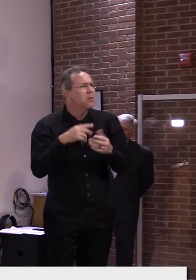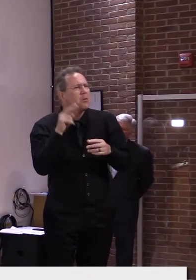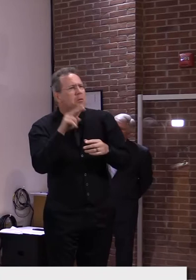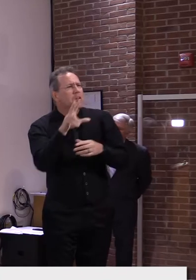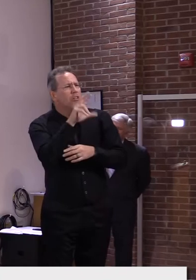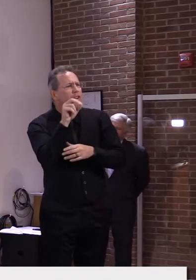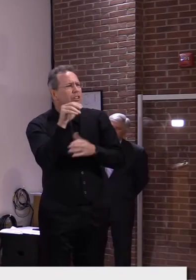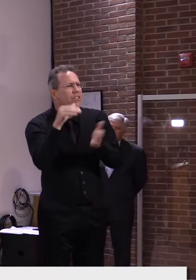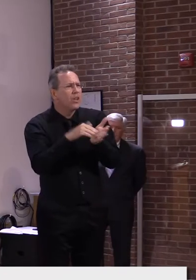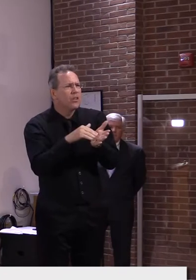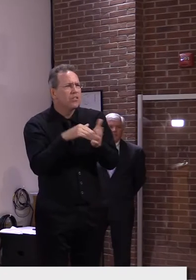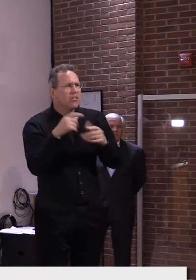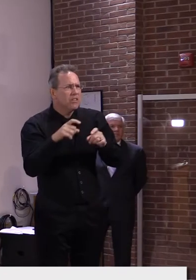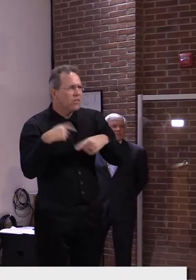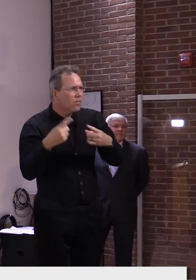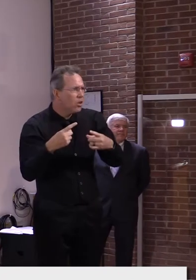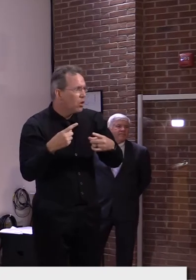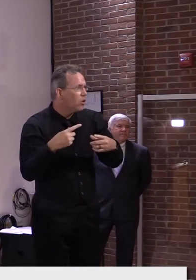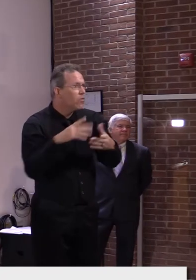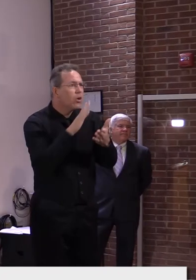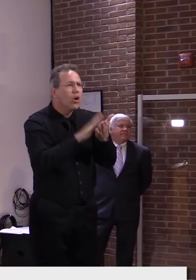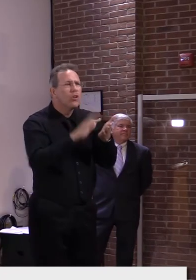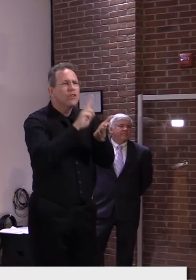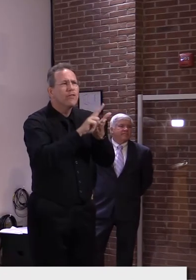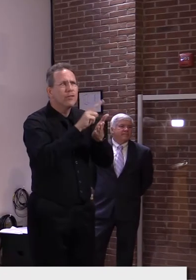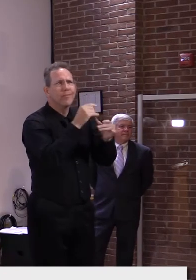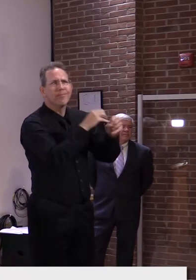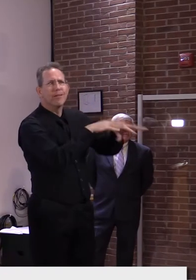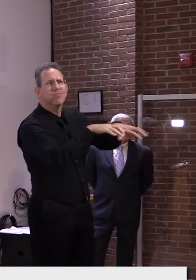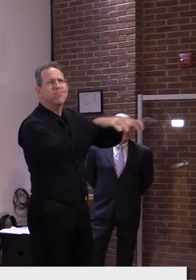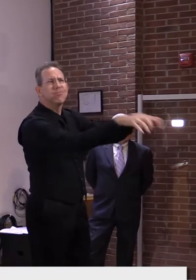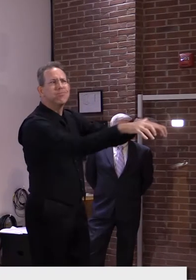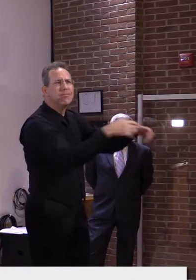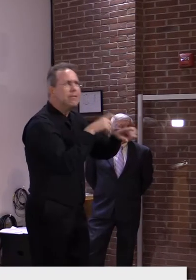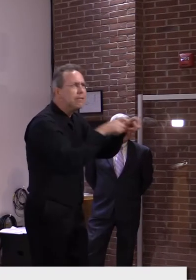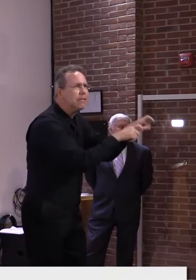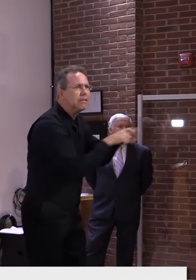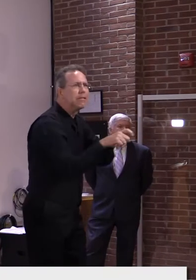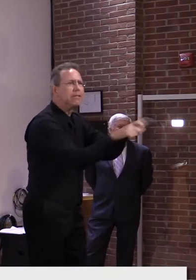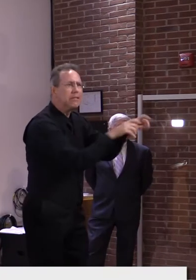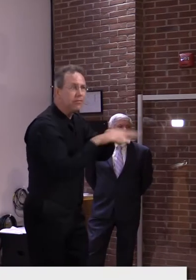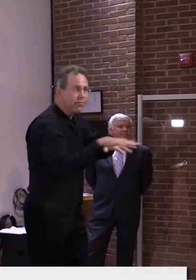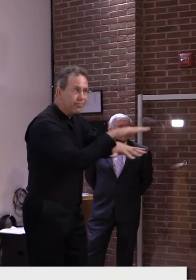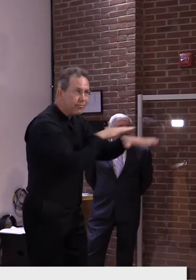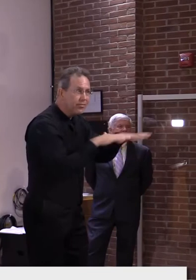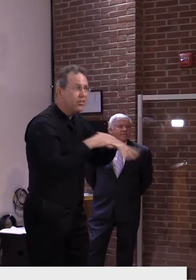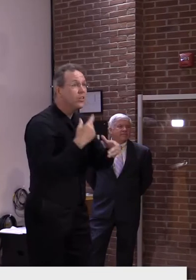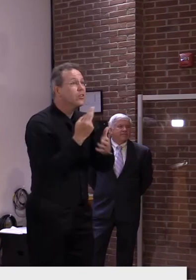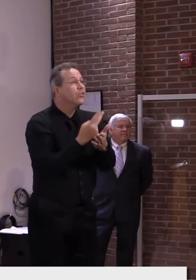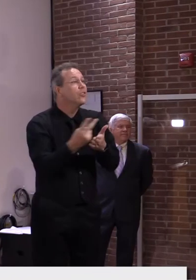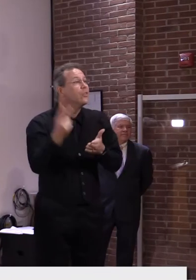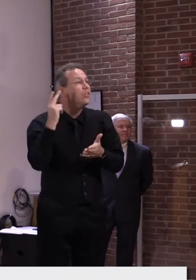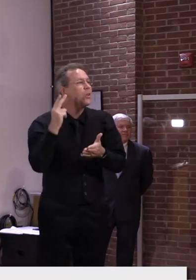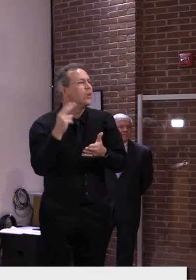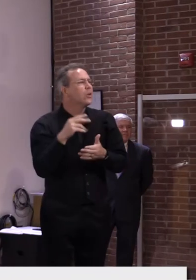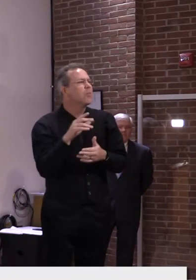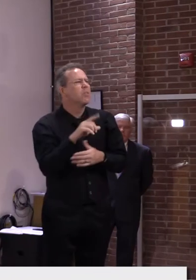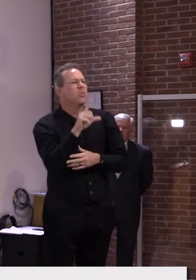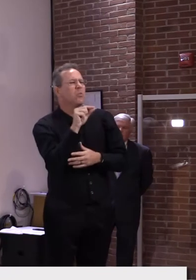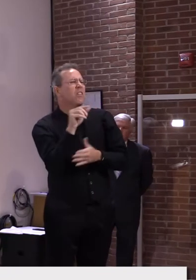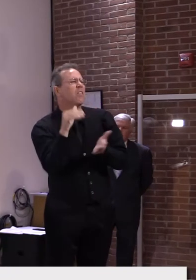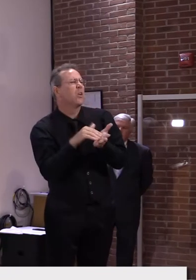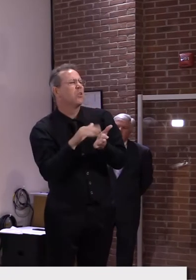colleges were still doing a fair amount of their testing. 2 weeks ago we were in the mid 20,000s. Now we're